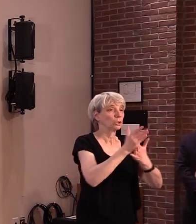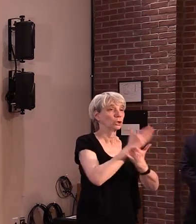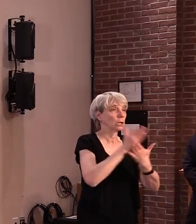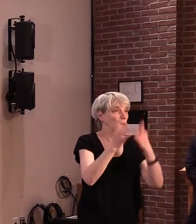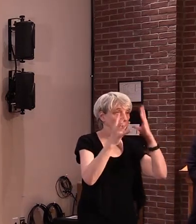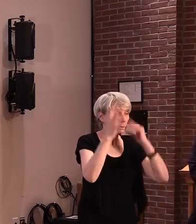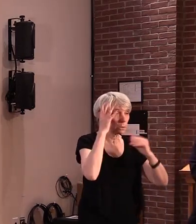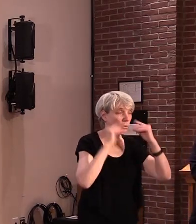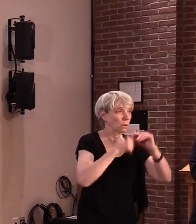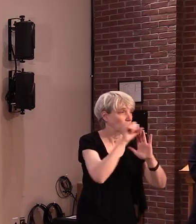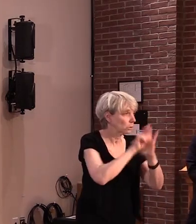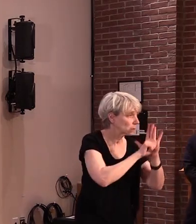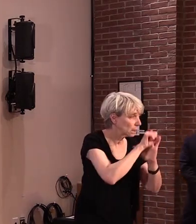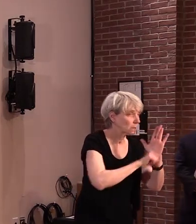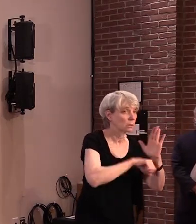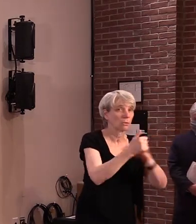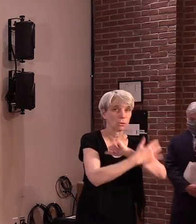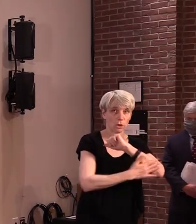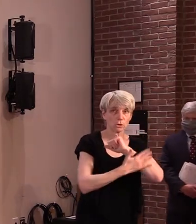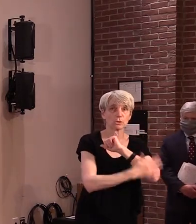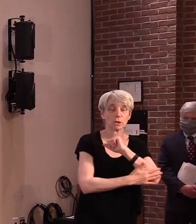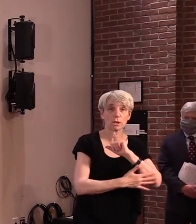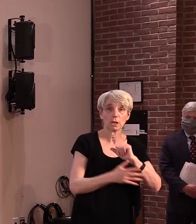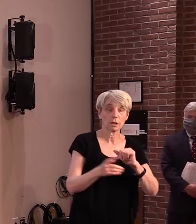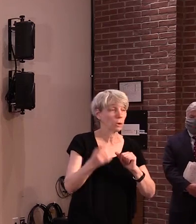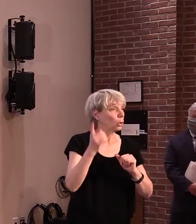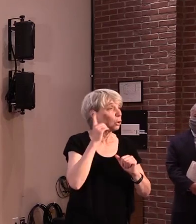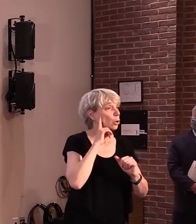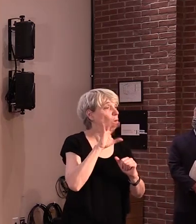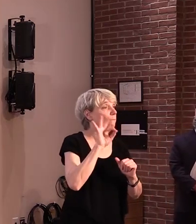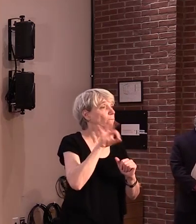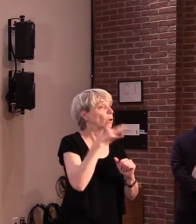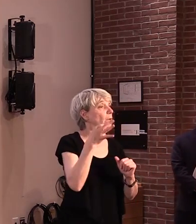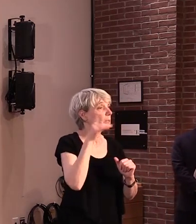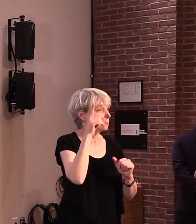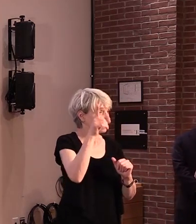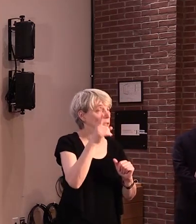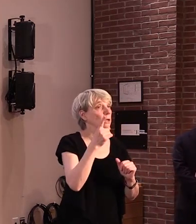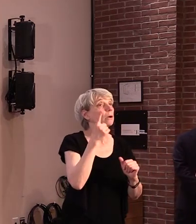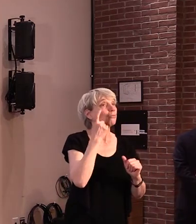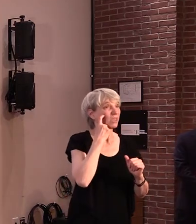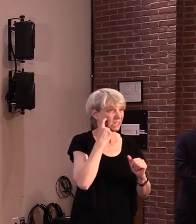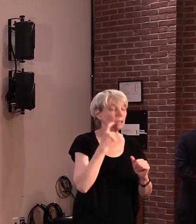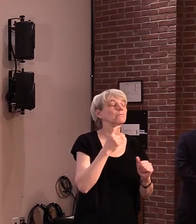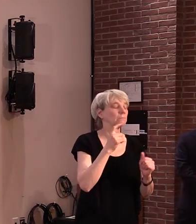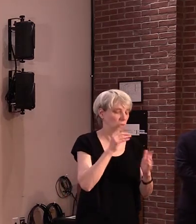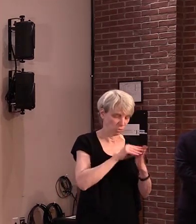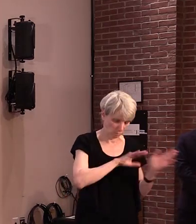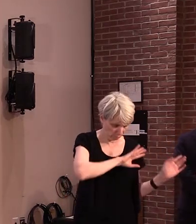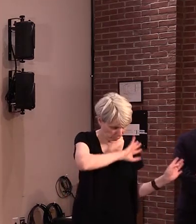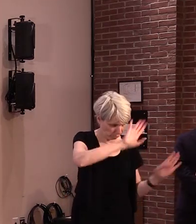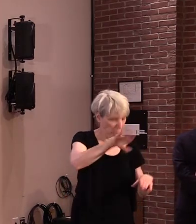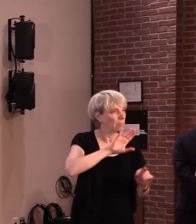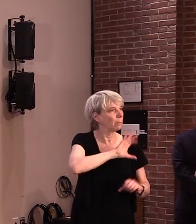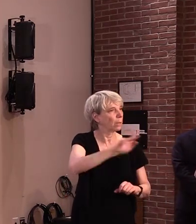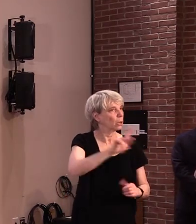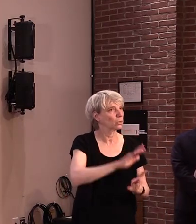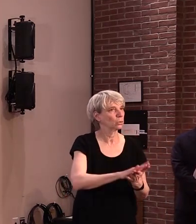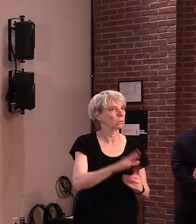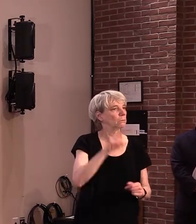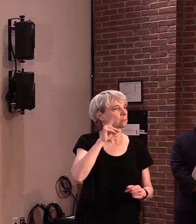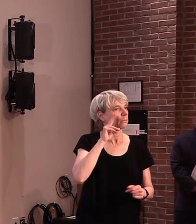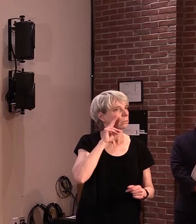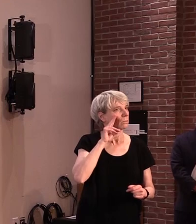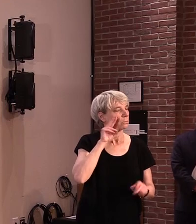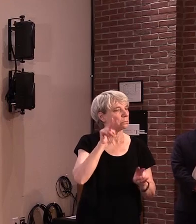have. You've probably read recently France sent a lot of students back to school, and they're watching to see how that goes. In